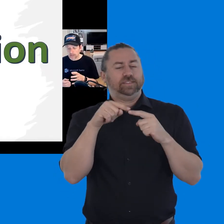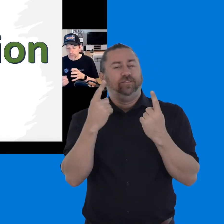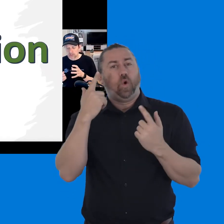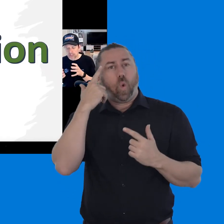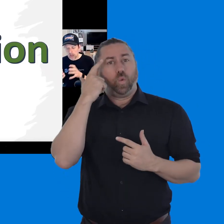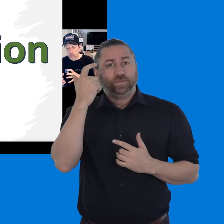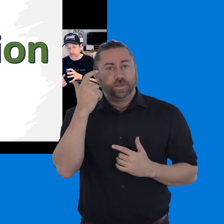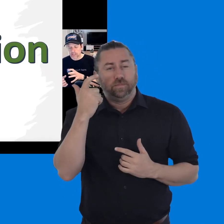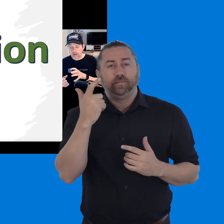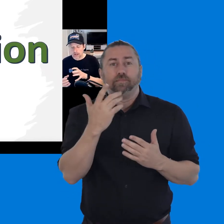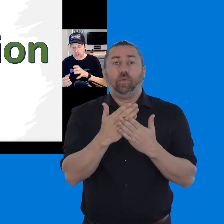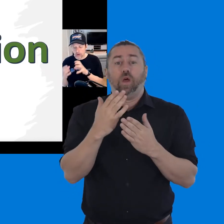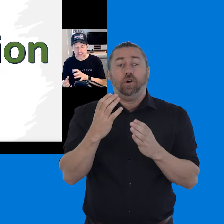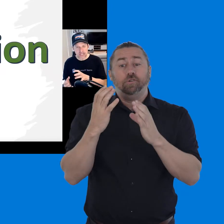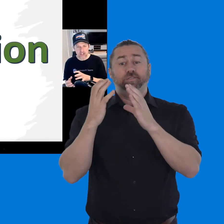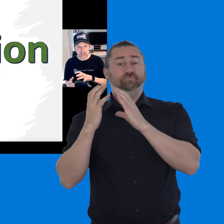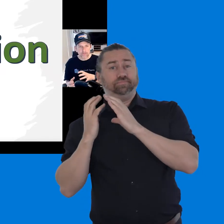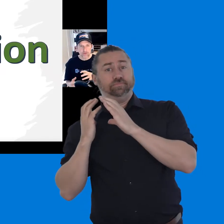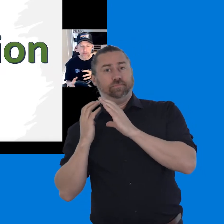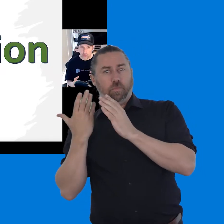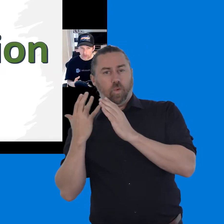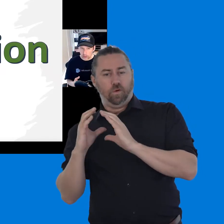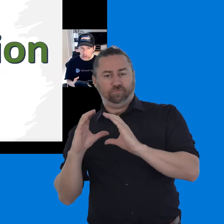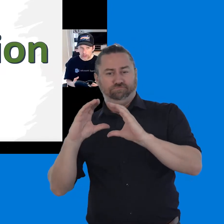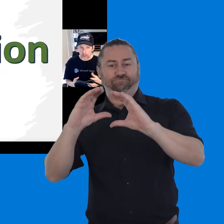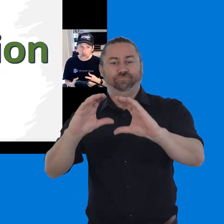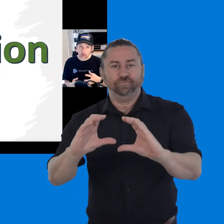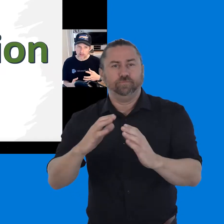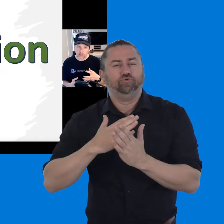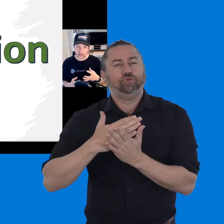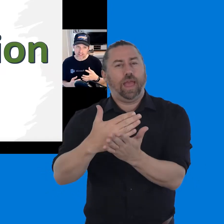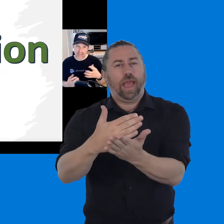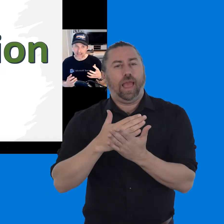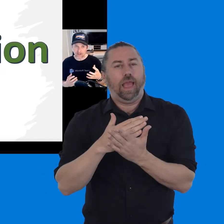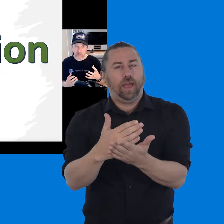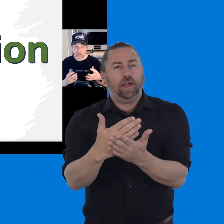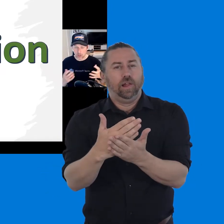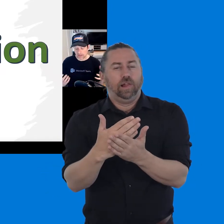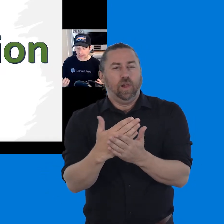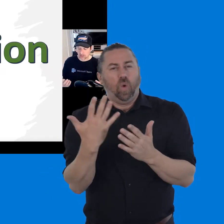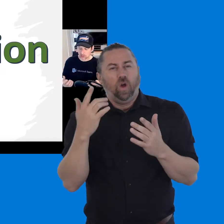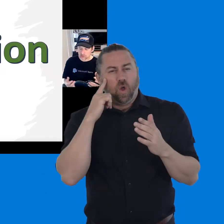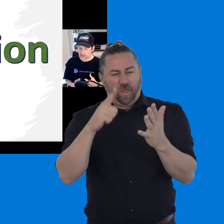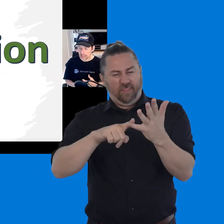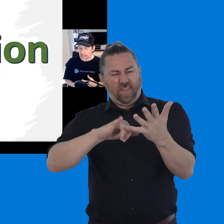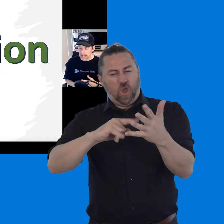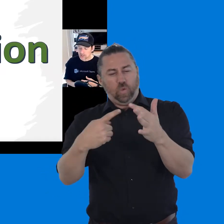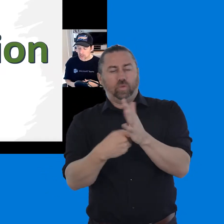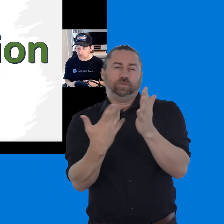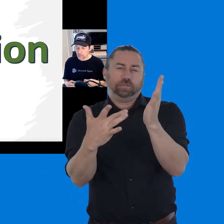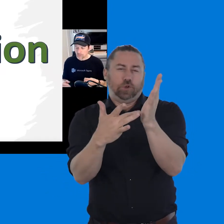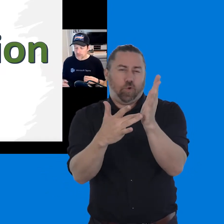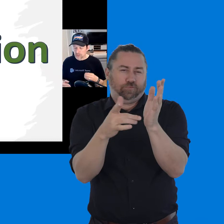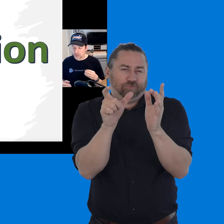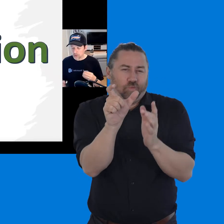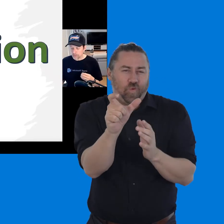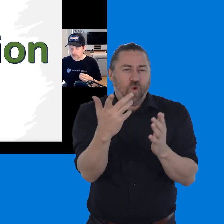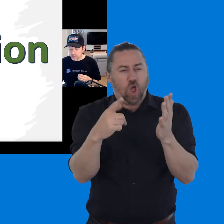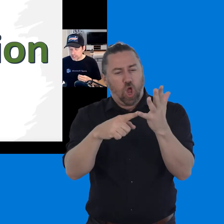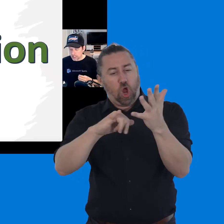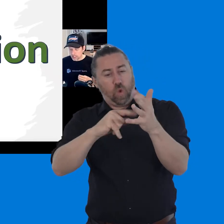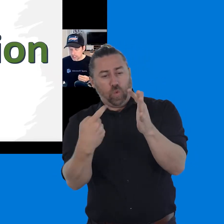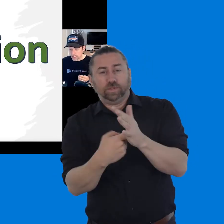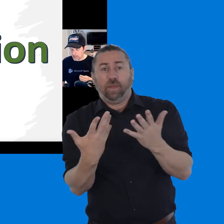because it puts the onus not on the teacher, but on the learner, or in tech terms, on the end user. And so the